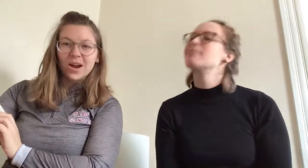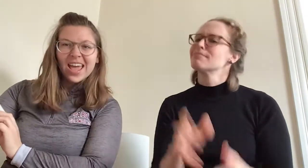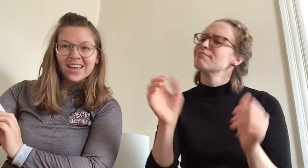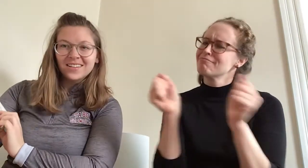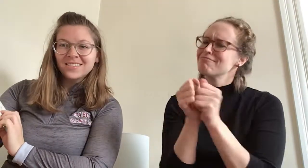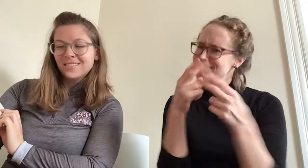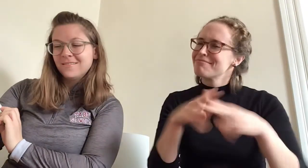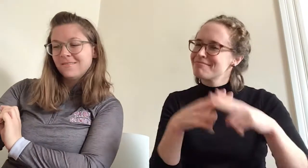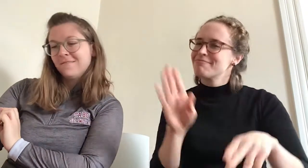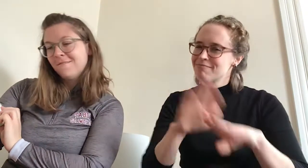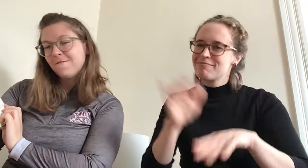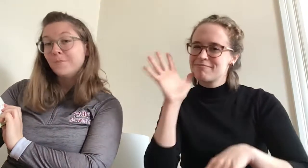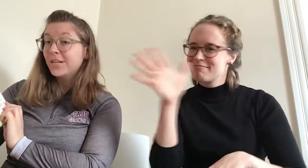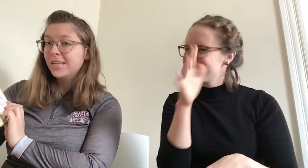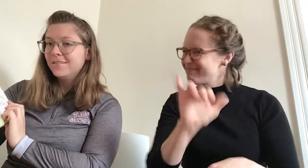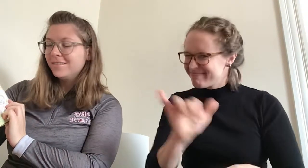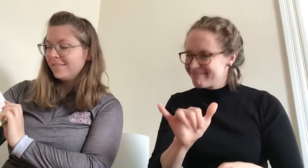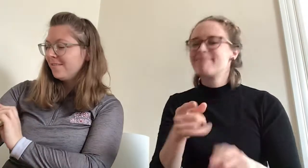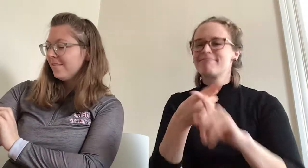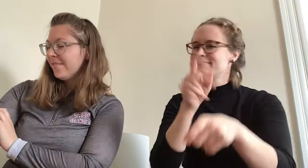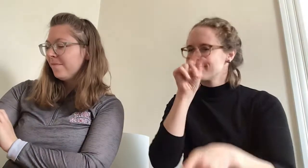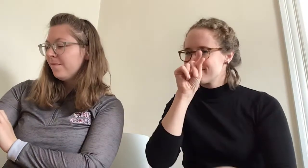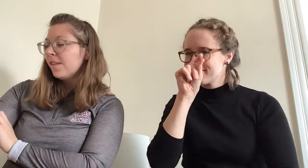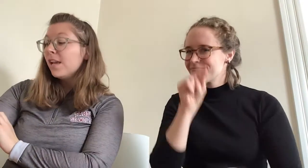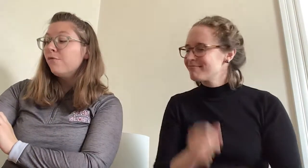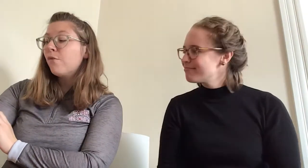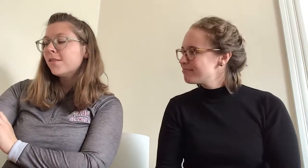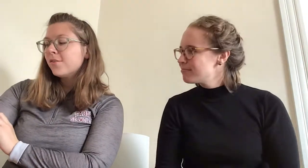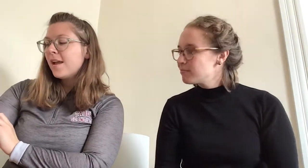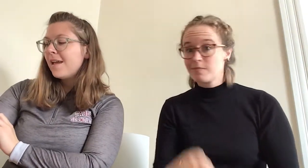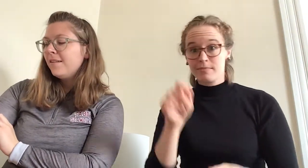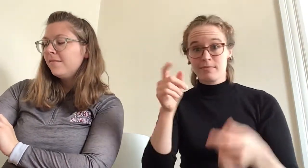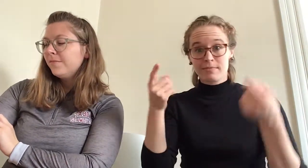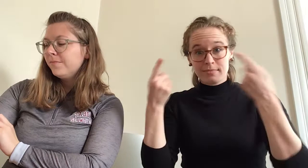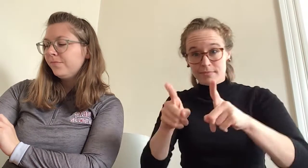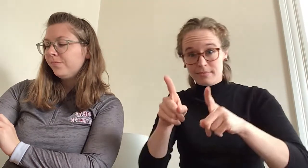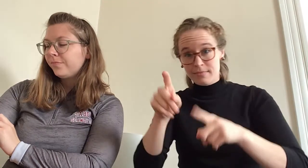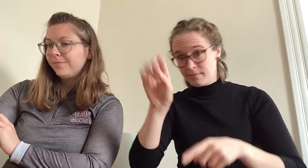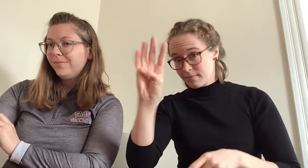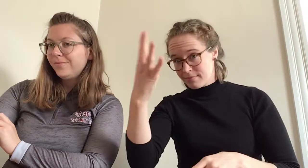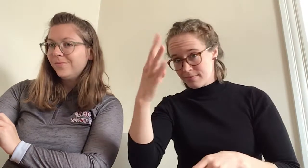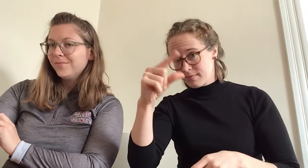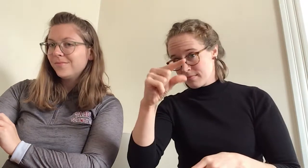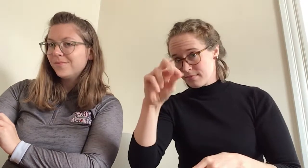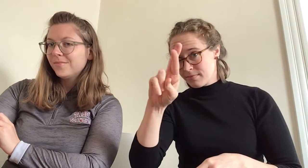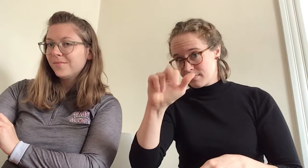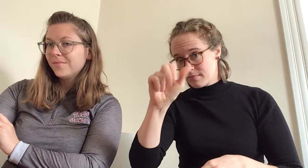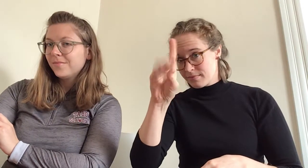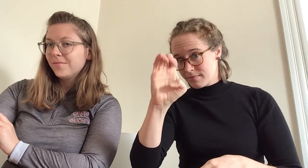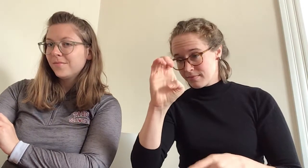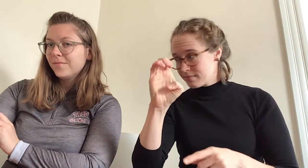And there were eggs from chickens. In 4th grade,